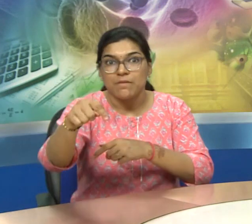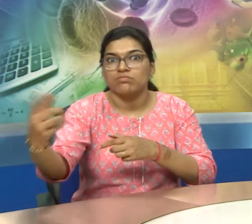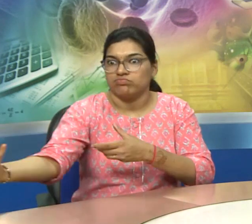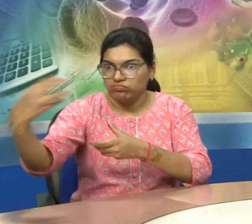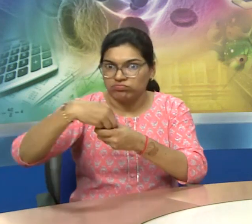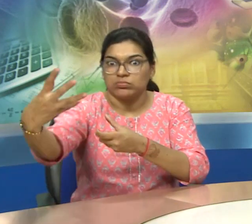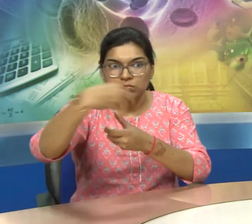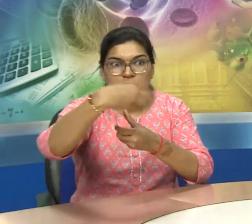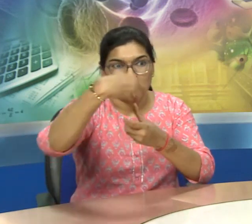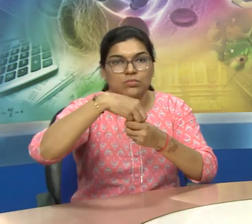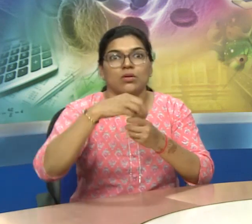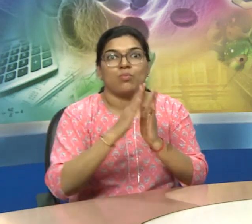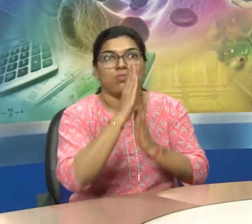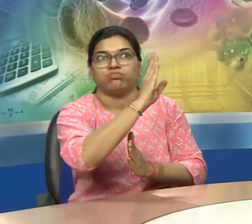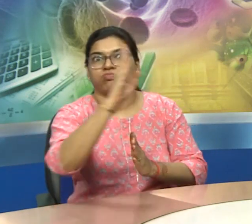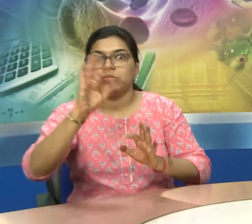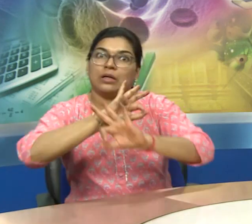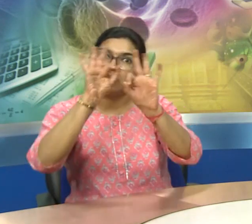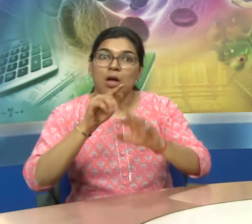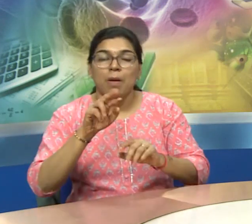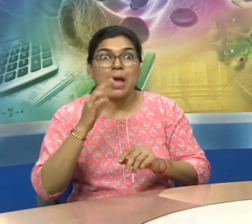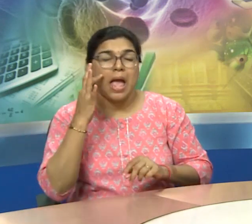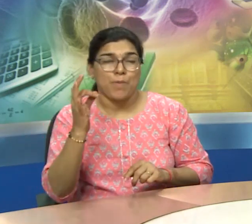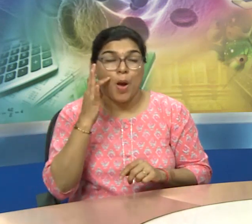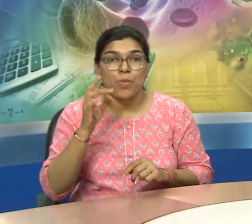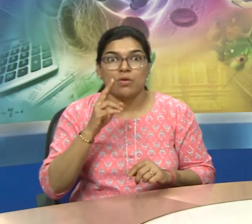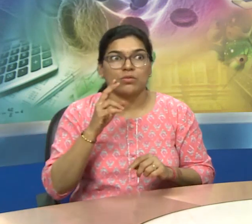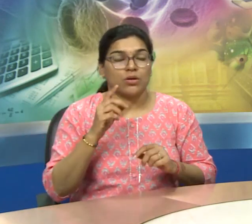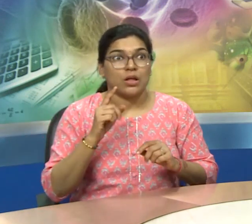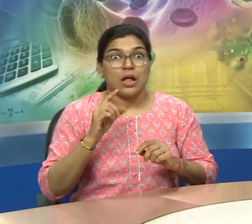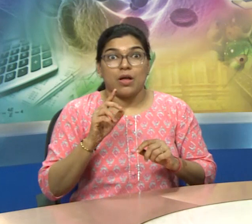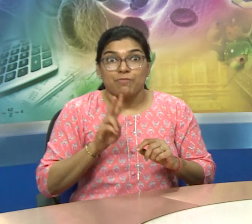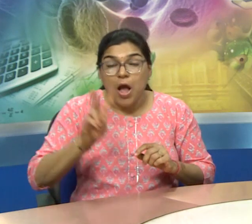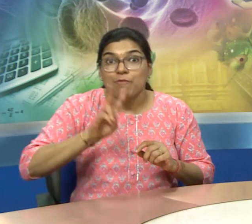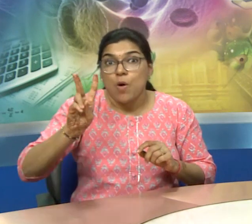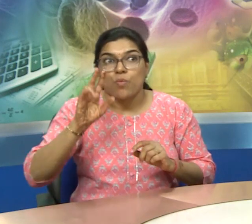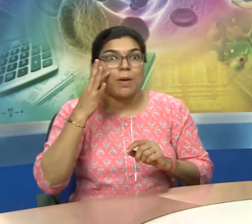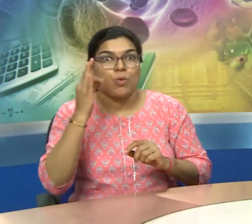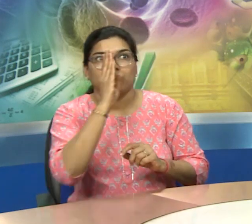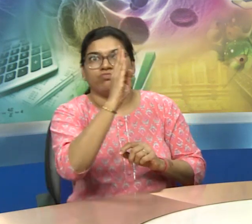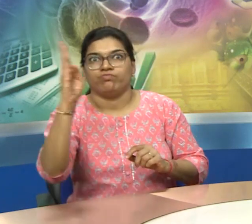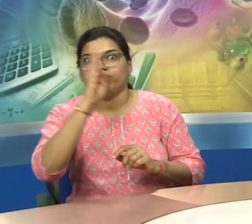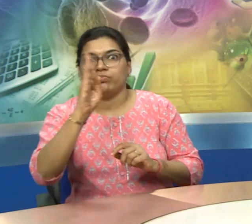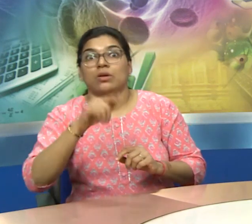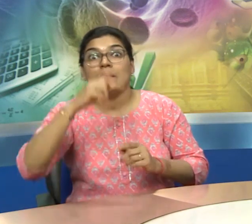And the third main type of national library is central library of national importance.